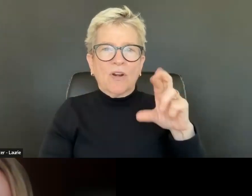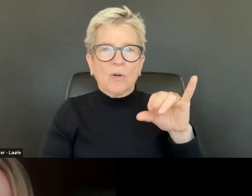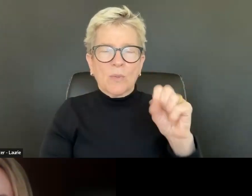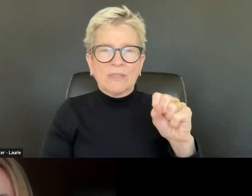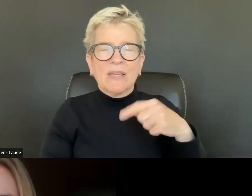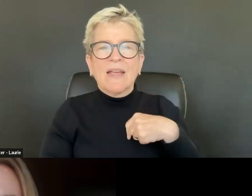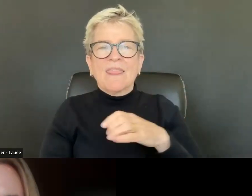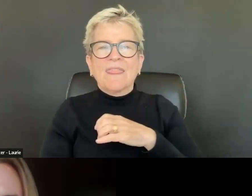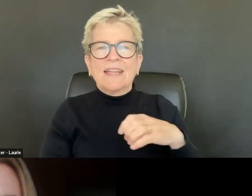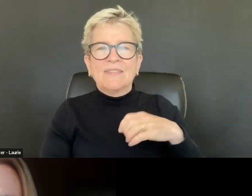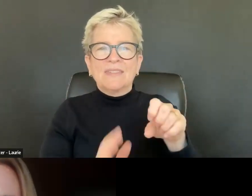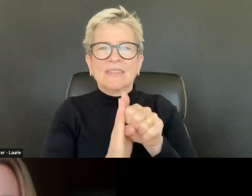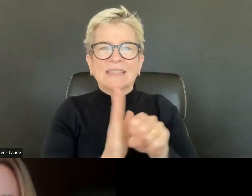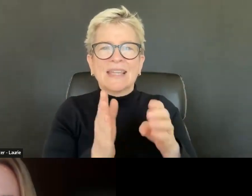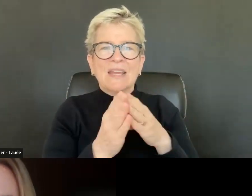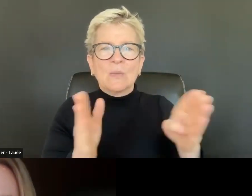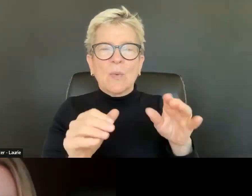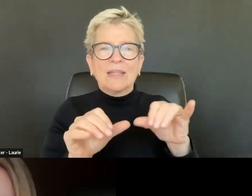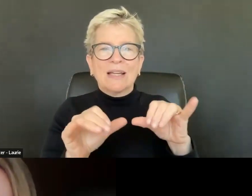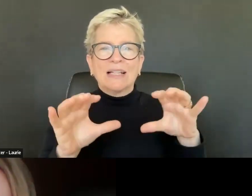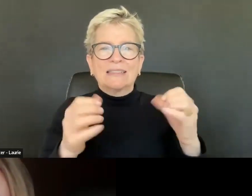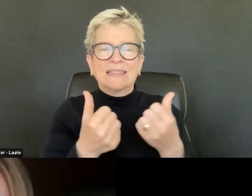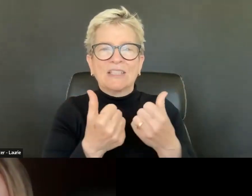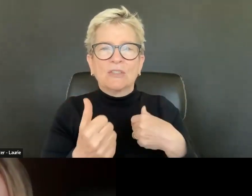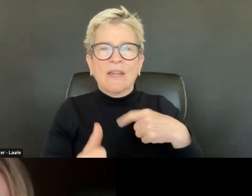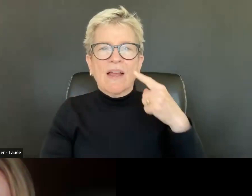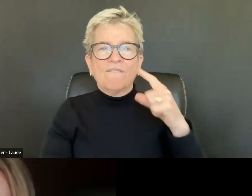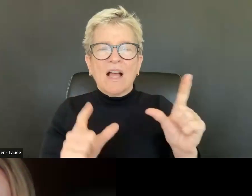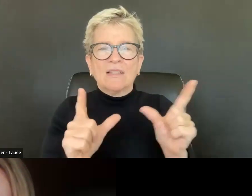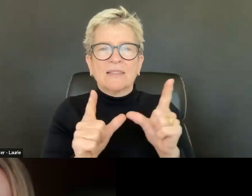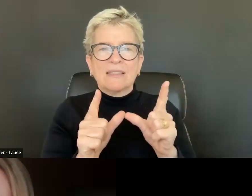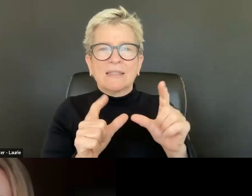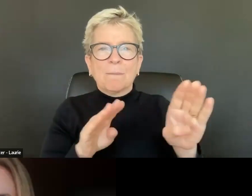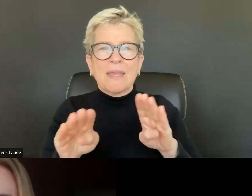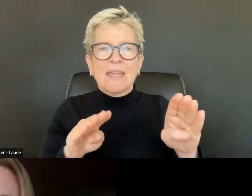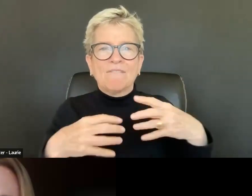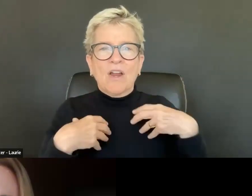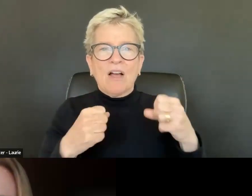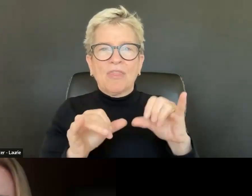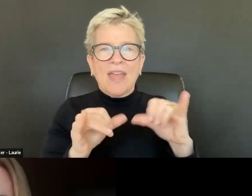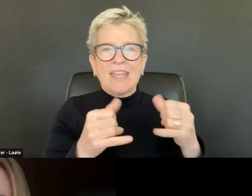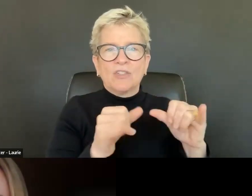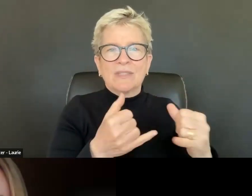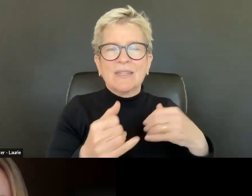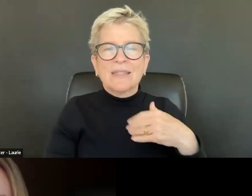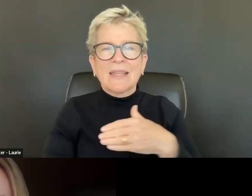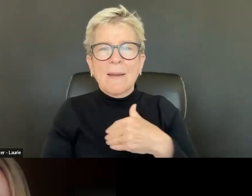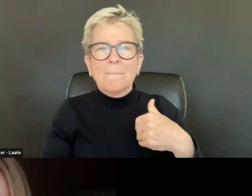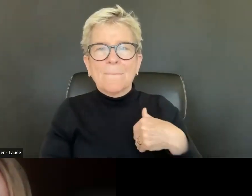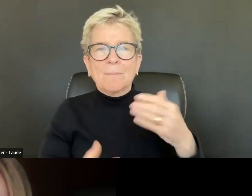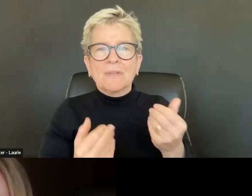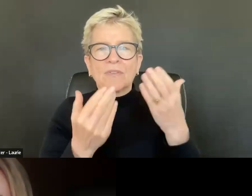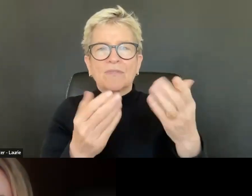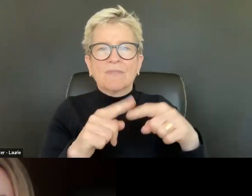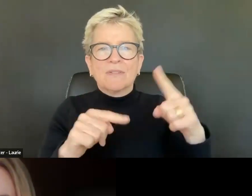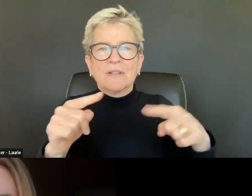Council is the statewide association of licensed community behavioral health agencies, and our members provide a full range of community